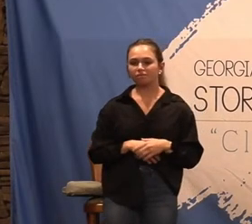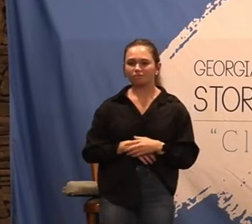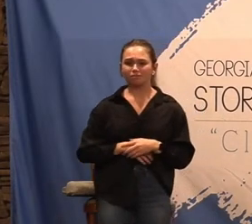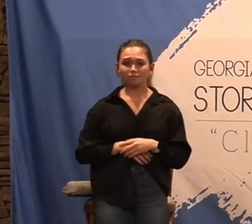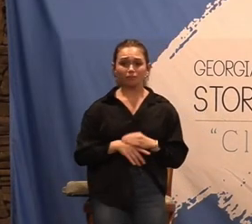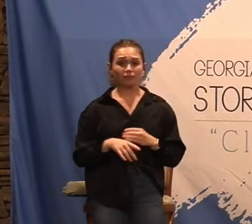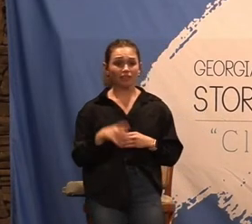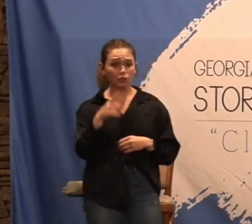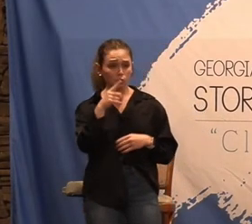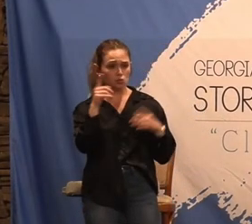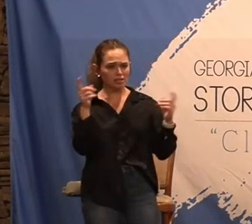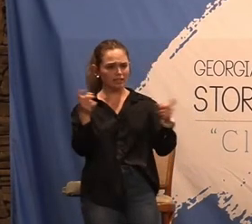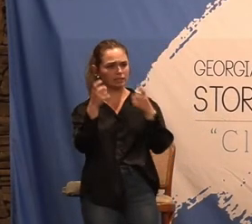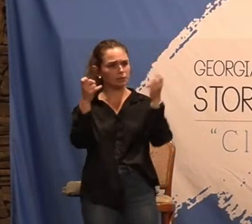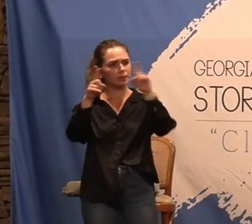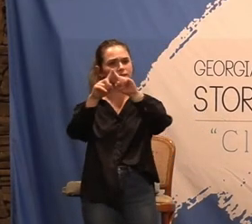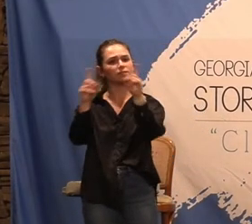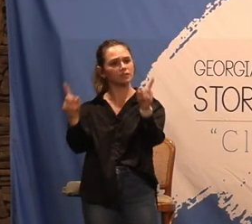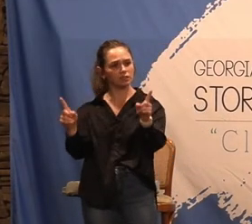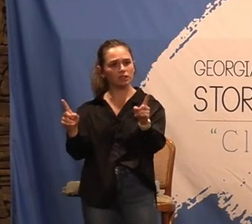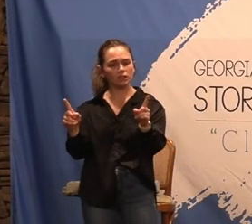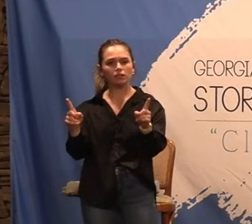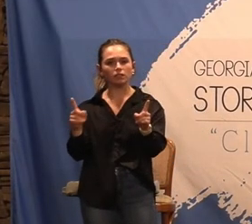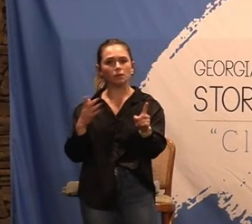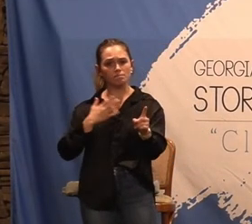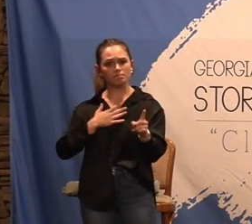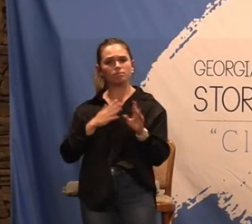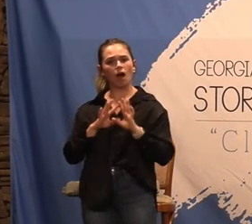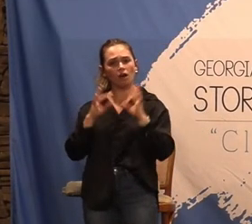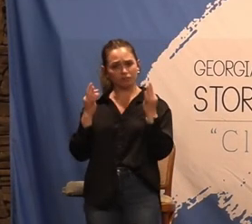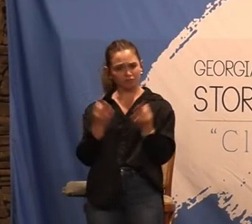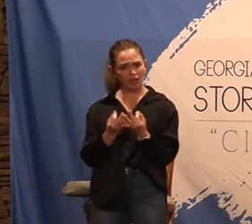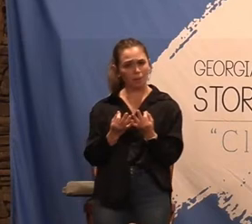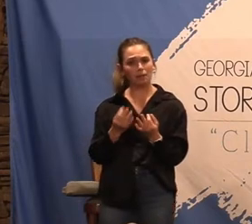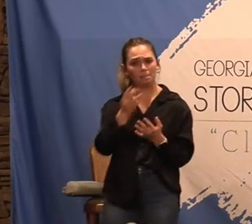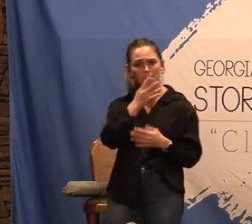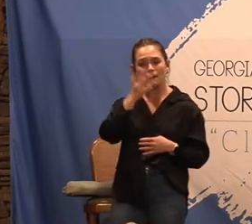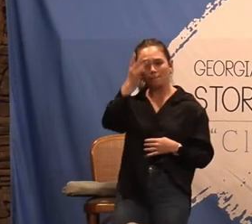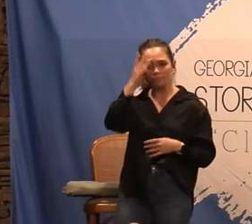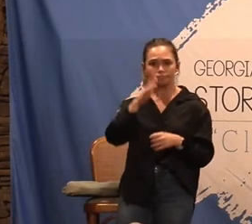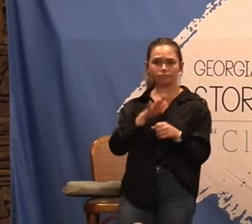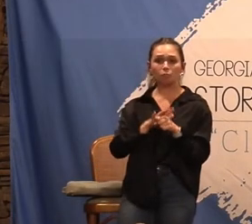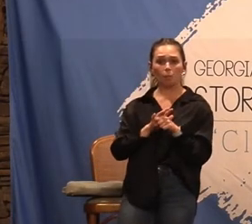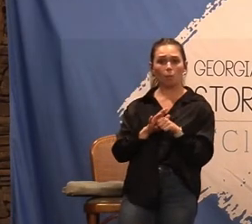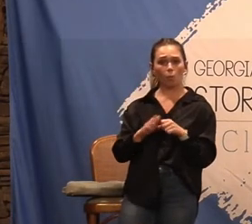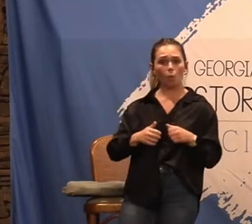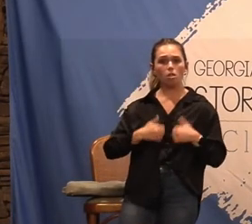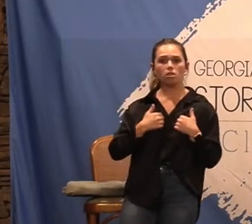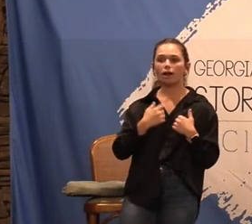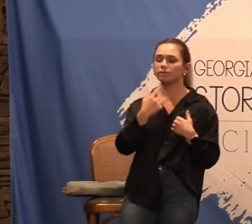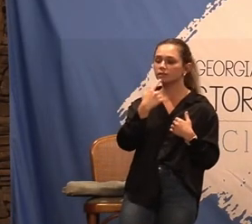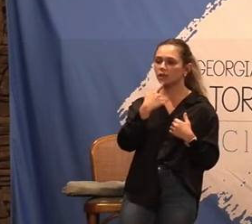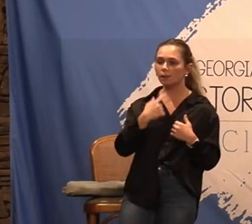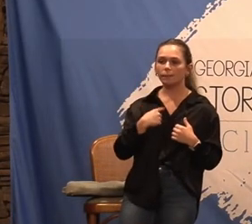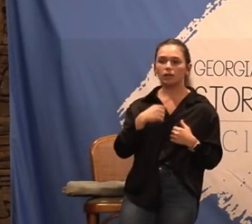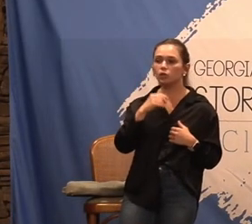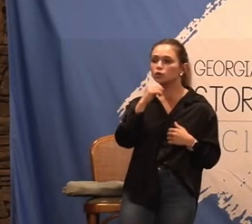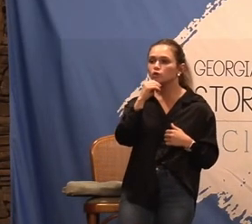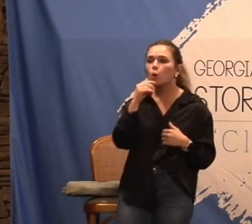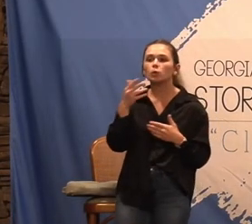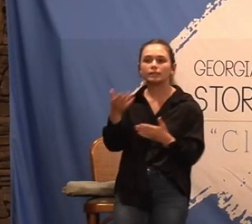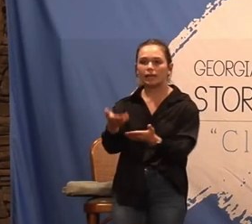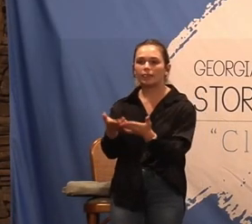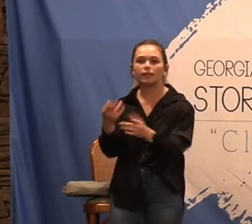You guys celebrate differently. See, my family, my parents spent my whole life telling me not to take things